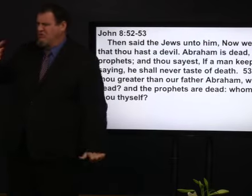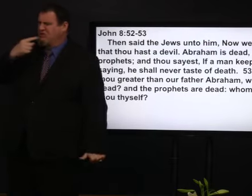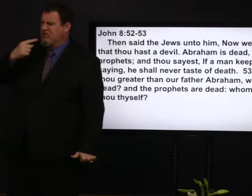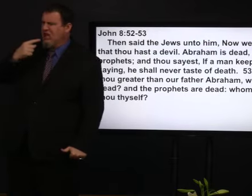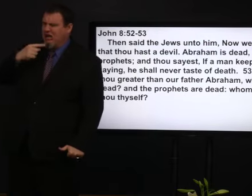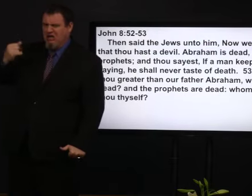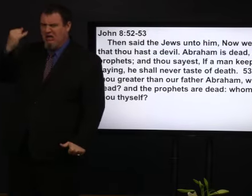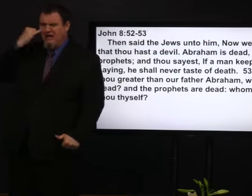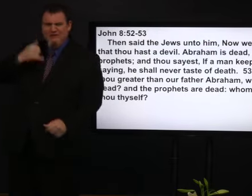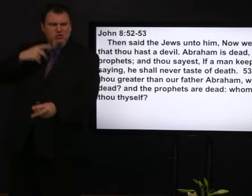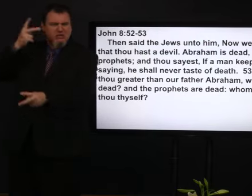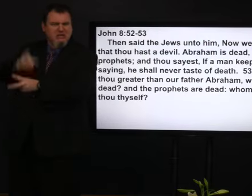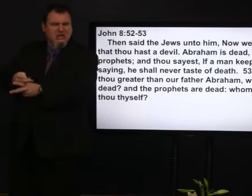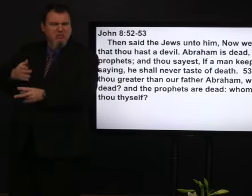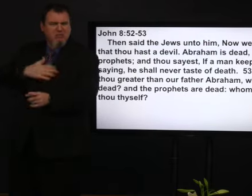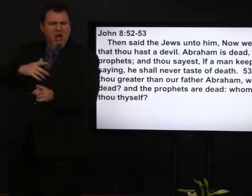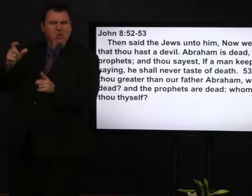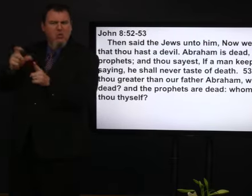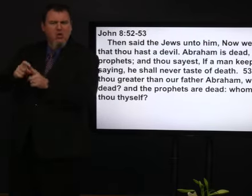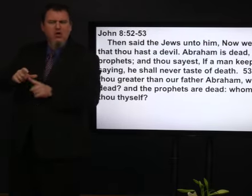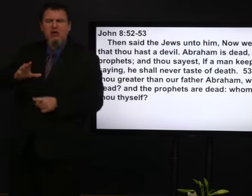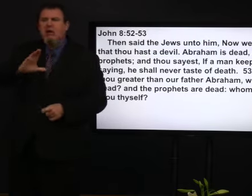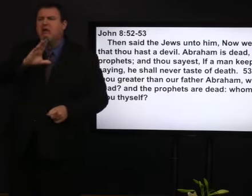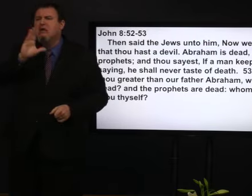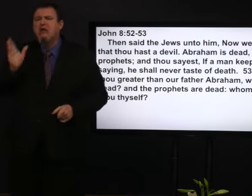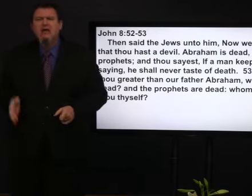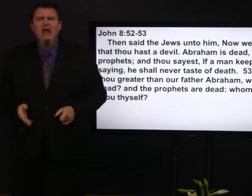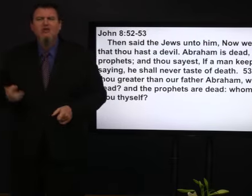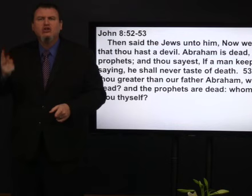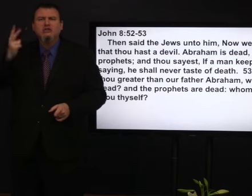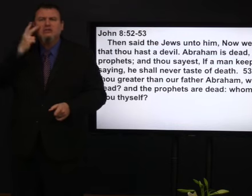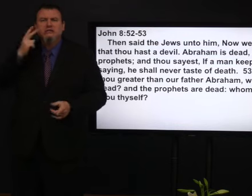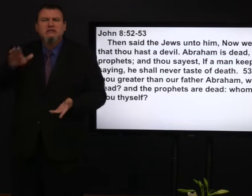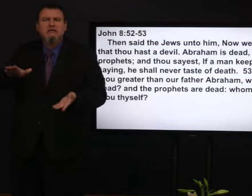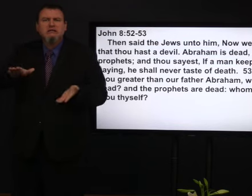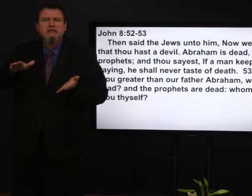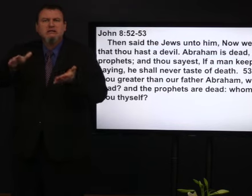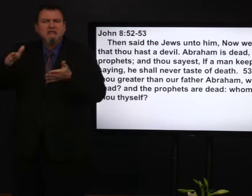how can you say, if a man keep my saying, he shall never taste death?